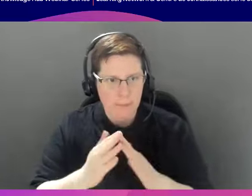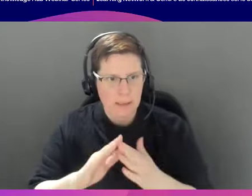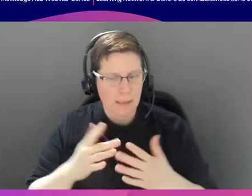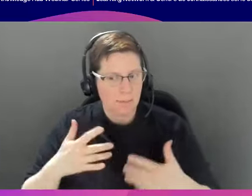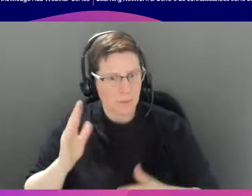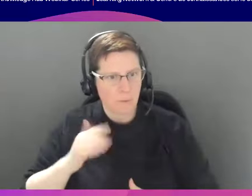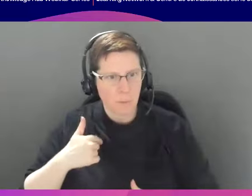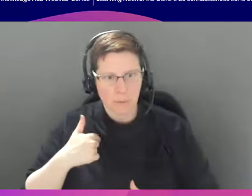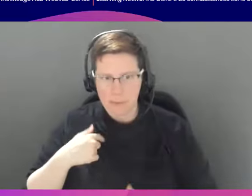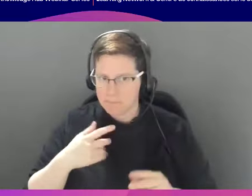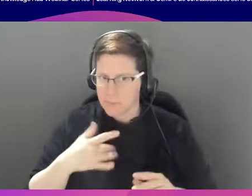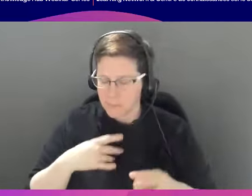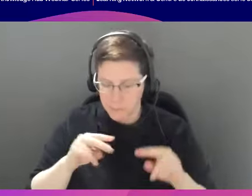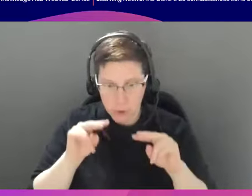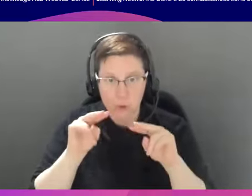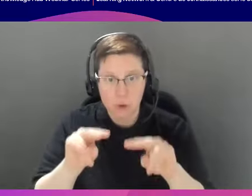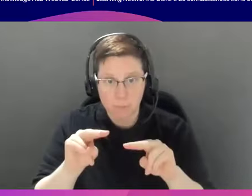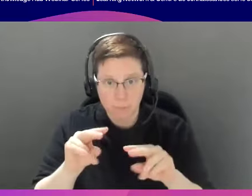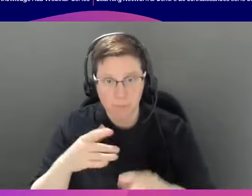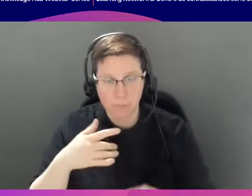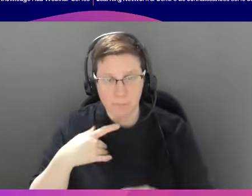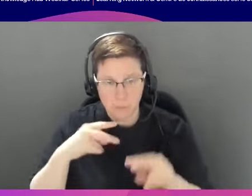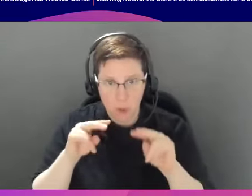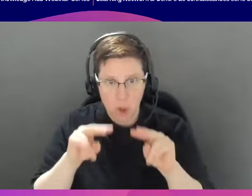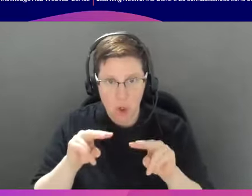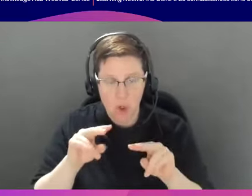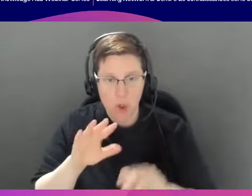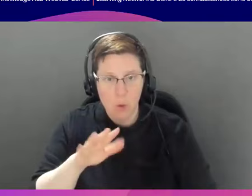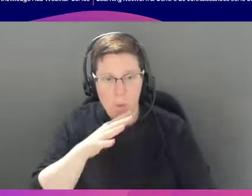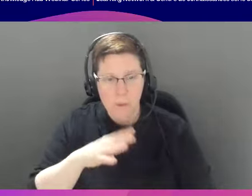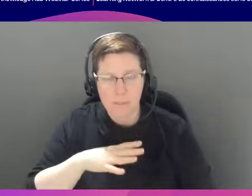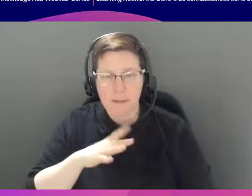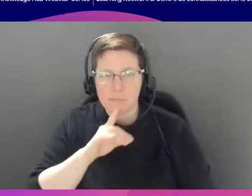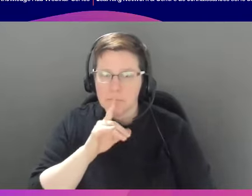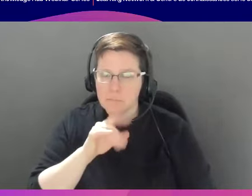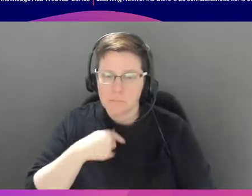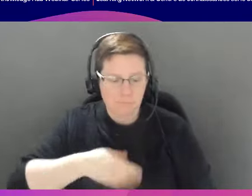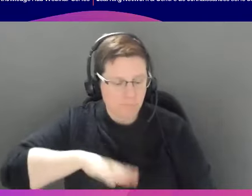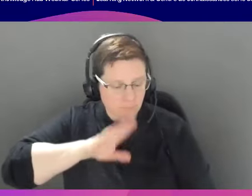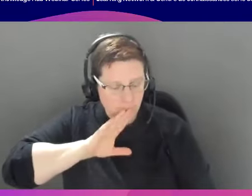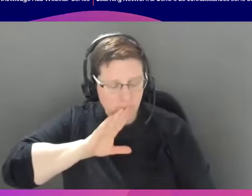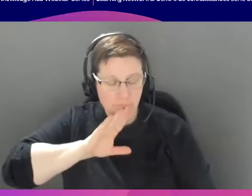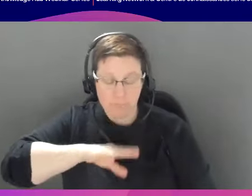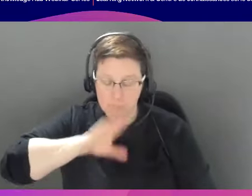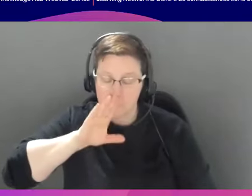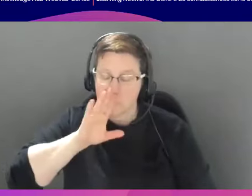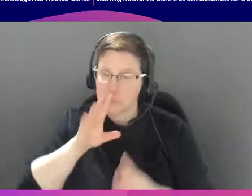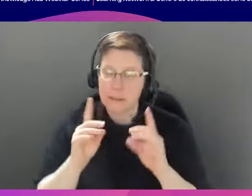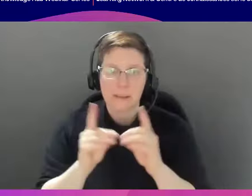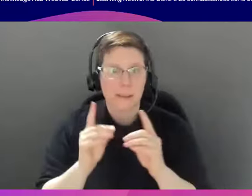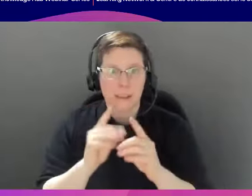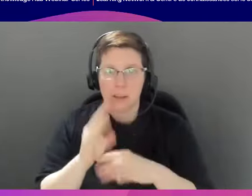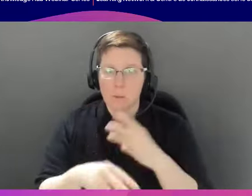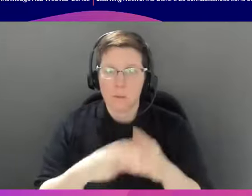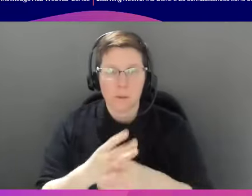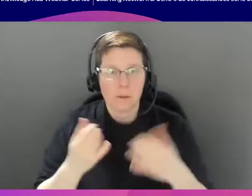from just doing a general scroll is that women are pretty fed up with the dating context